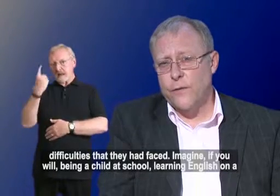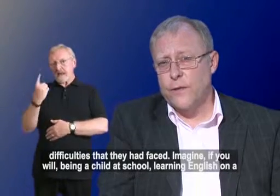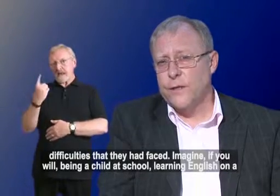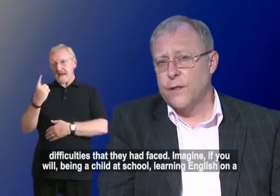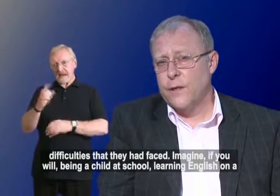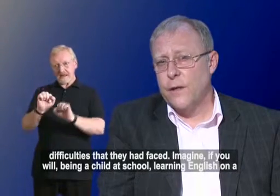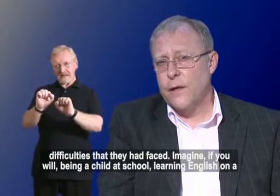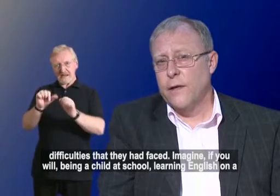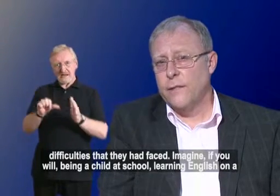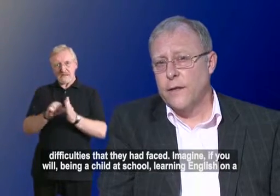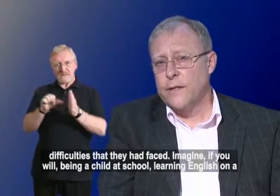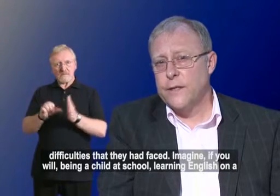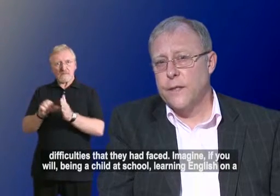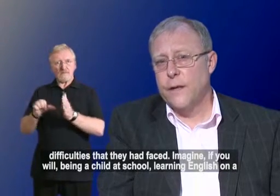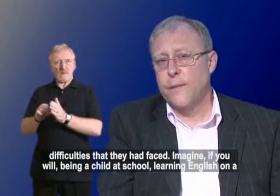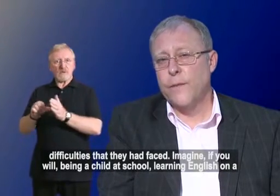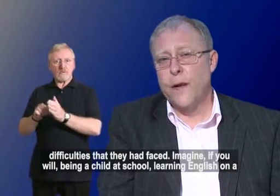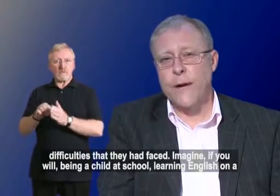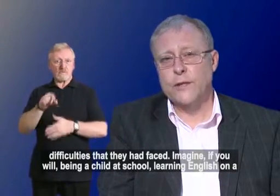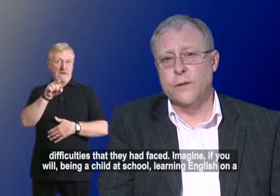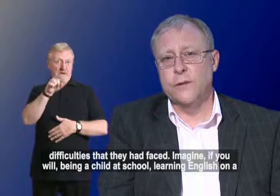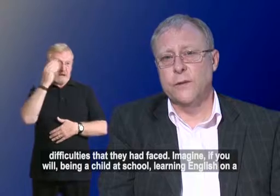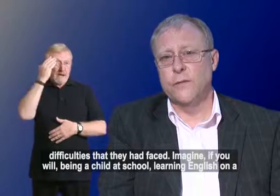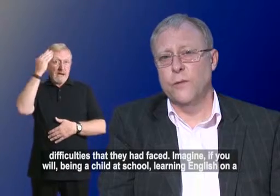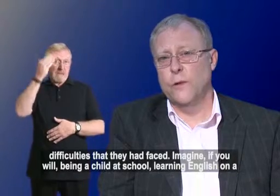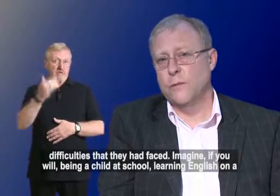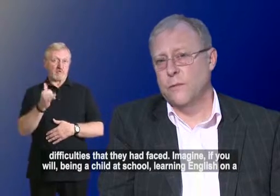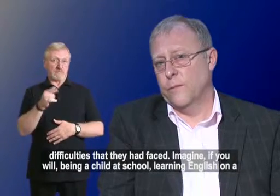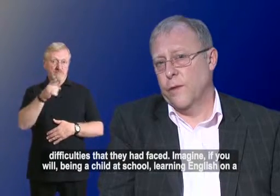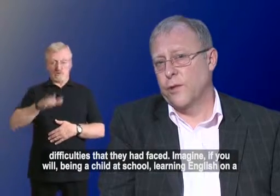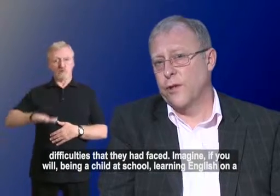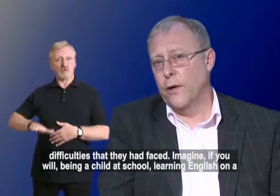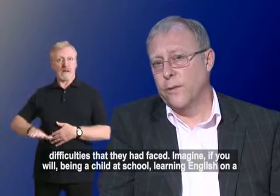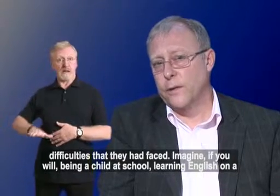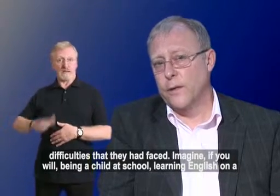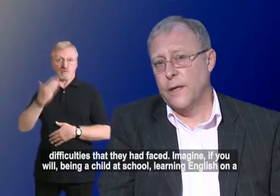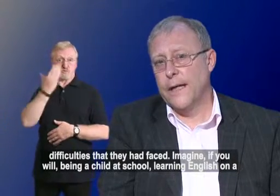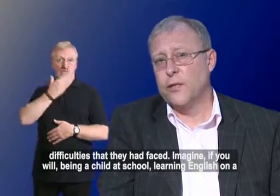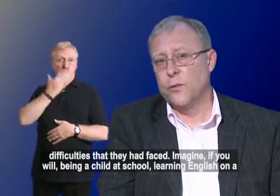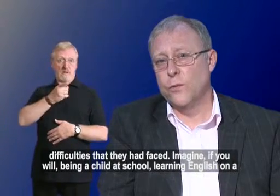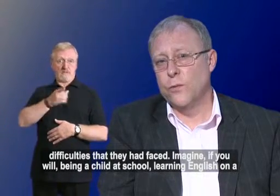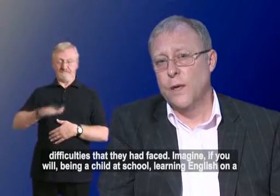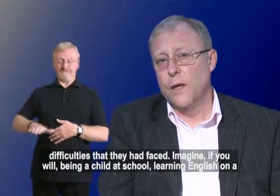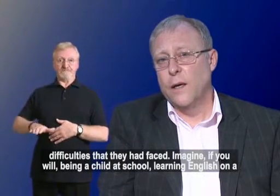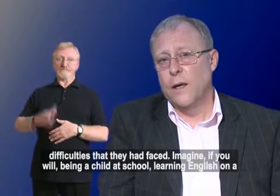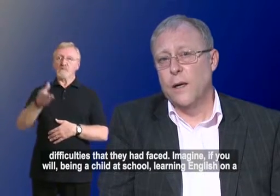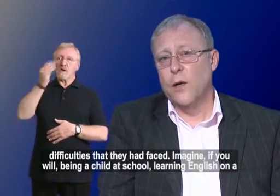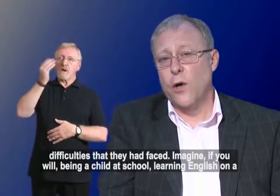the difficulties that they had faced. Imagine, if you will, being a child at